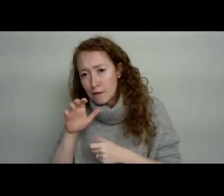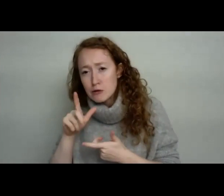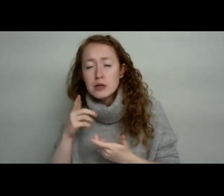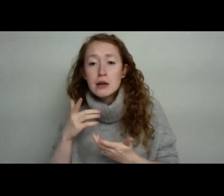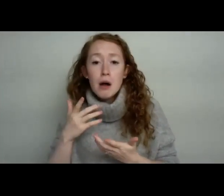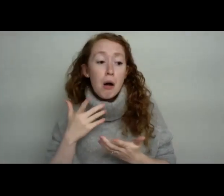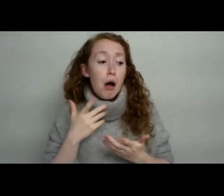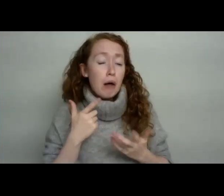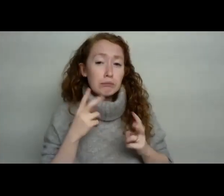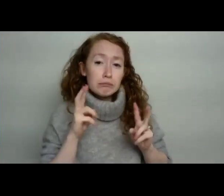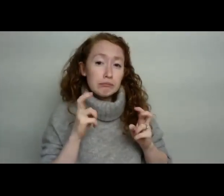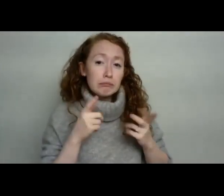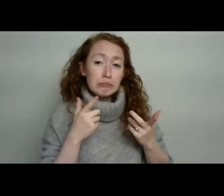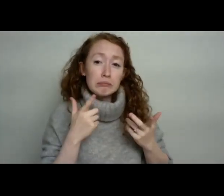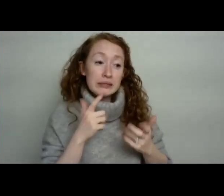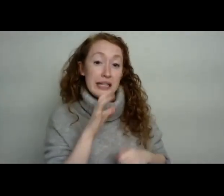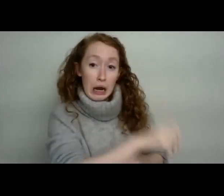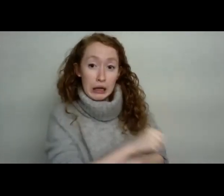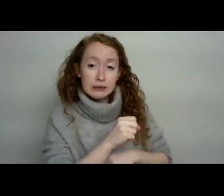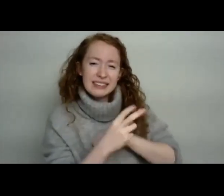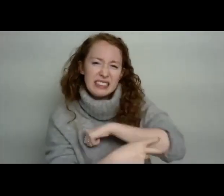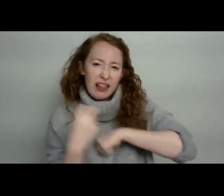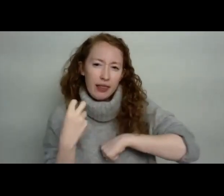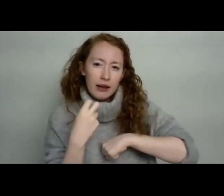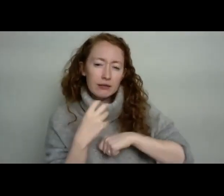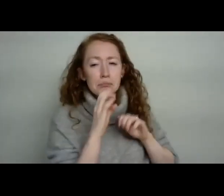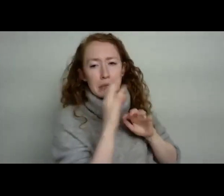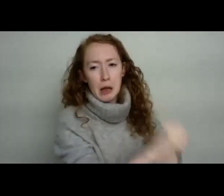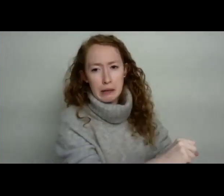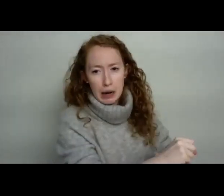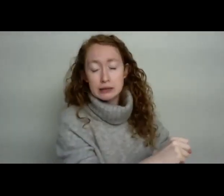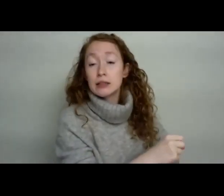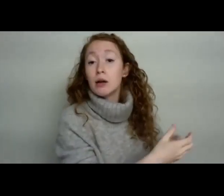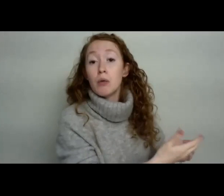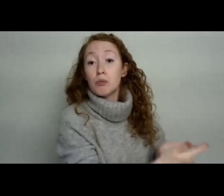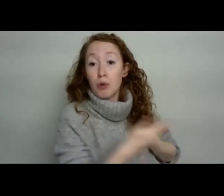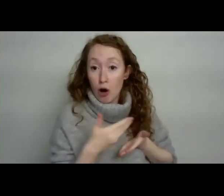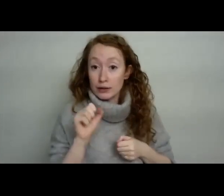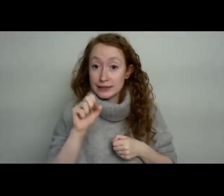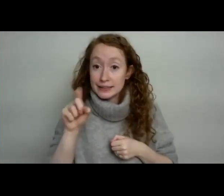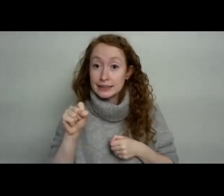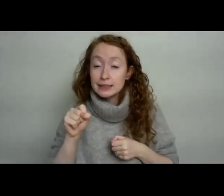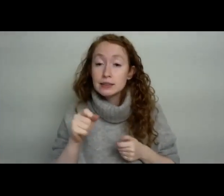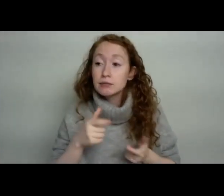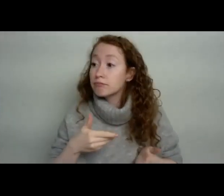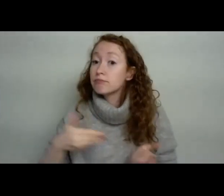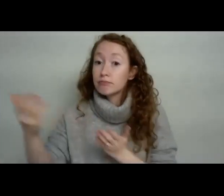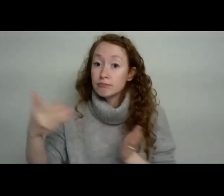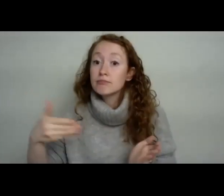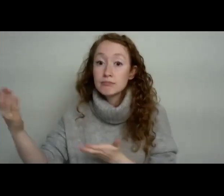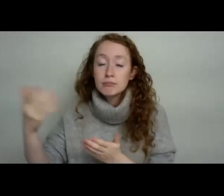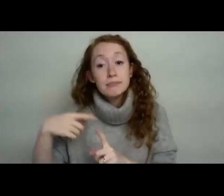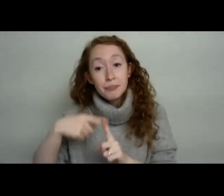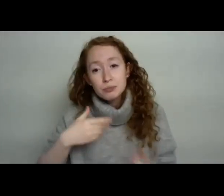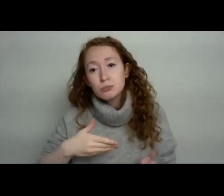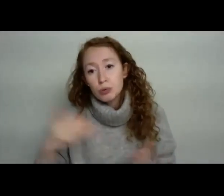taking, stealing seeds and bringing them across the continent, even as they were bringing enslaved people across